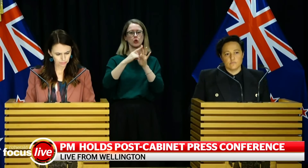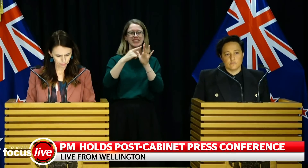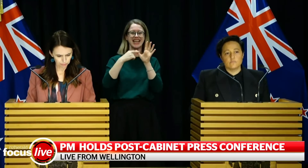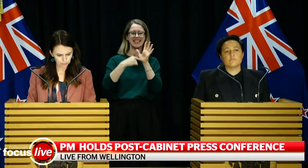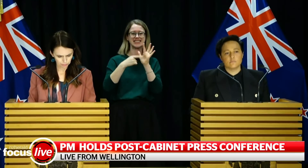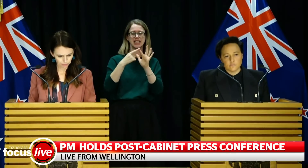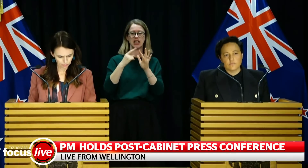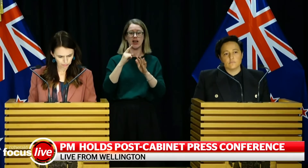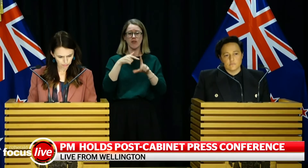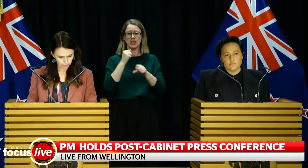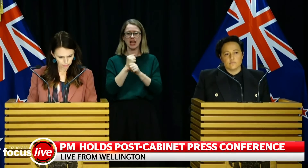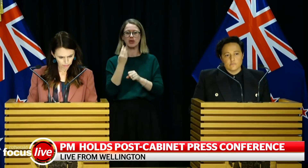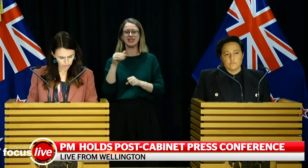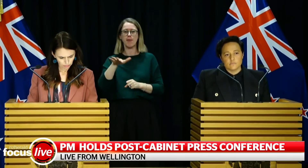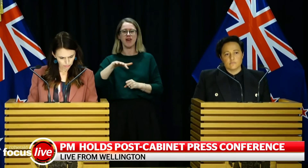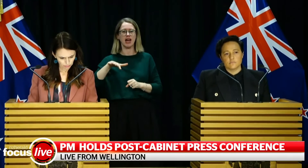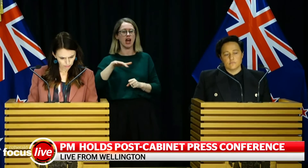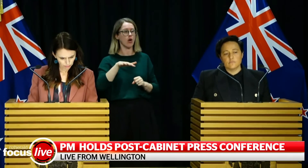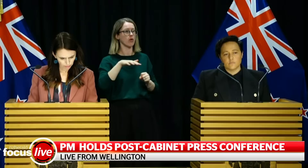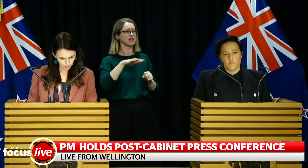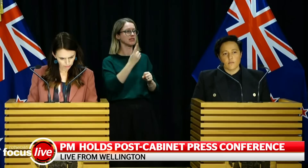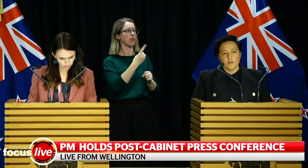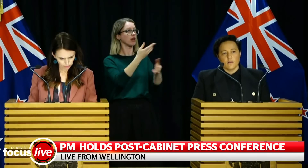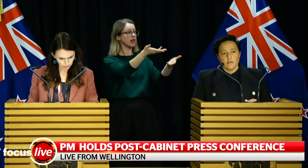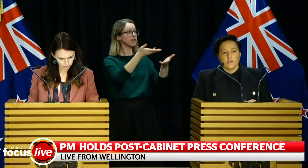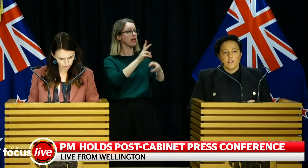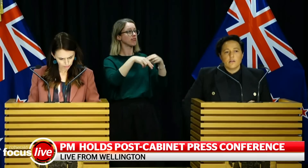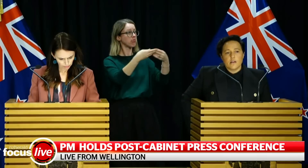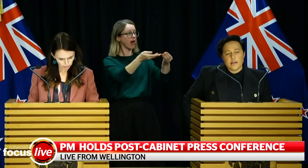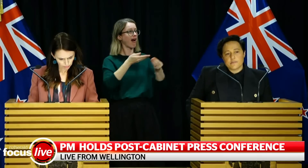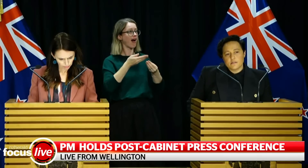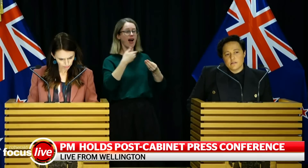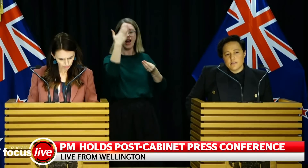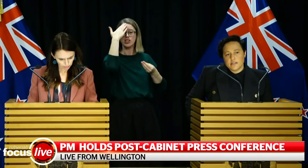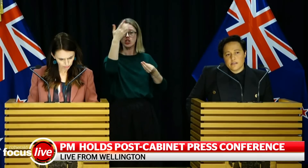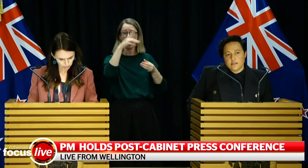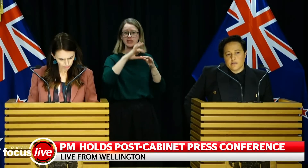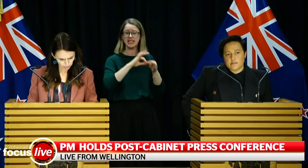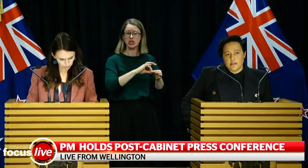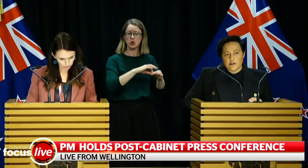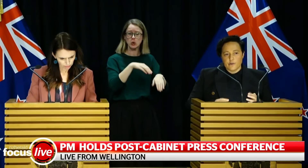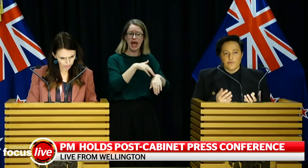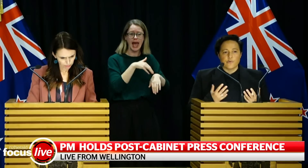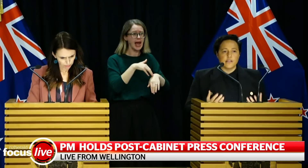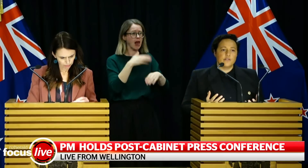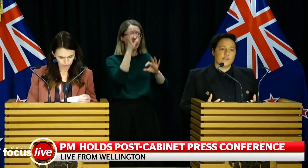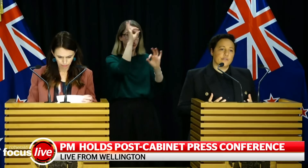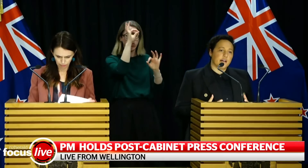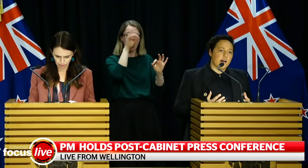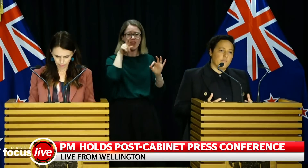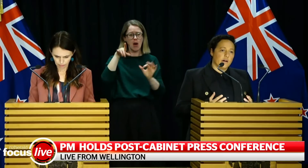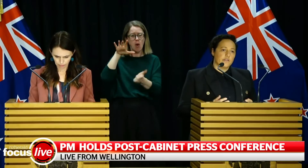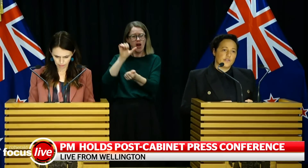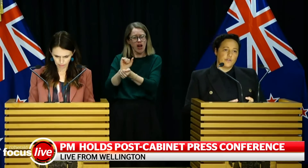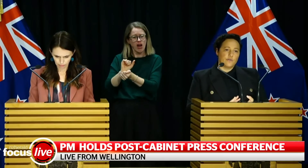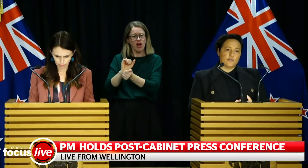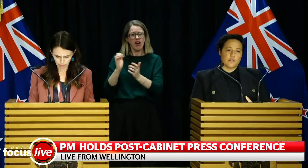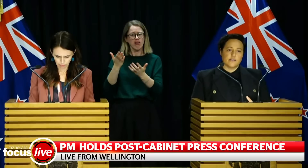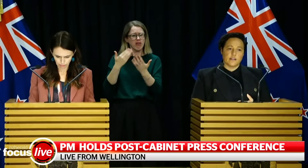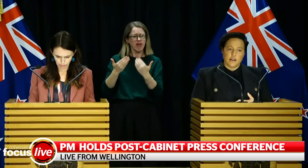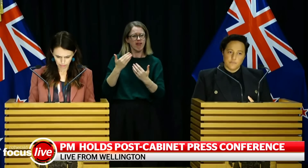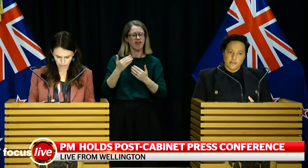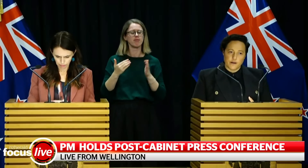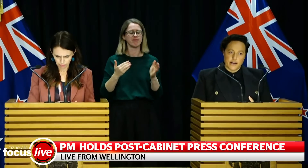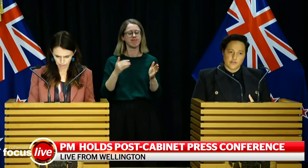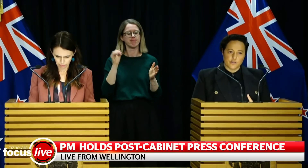received money or an item and getting caught up in this. Yeah, absolutely. And I think this is an area we've really turned our mind to. So